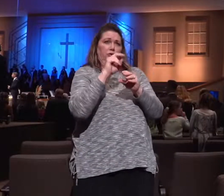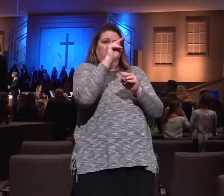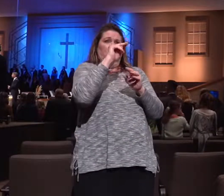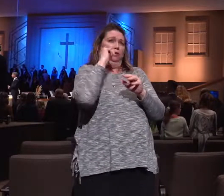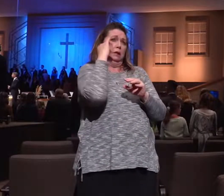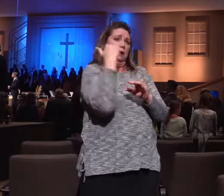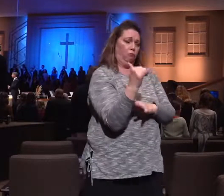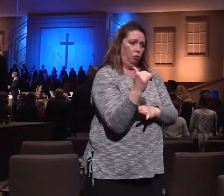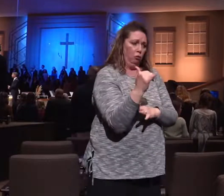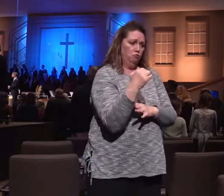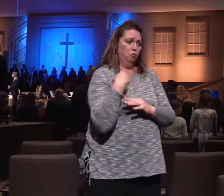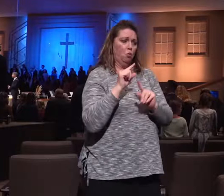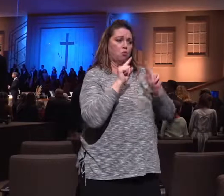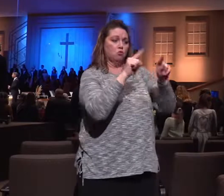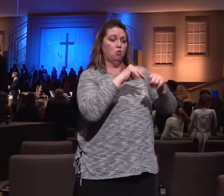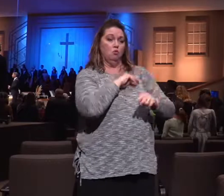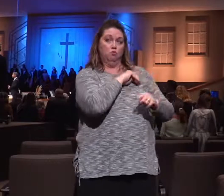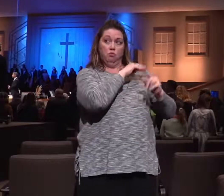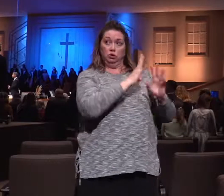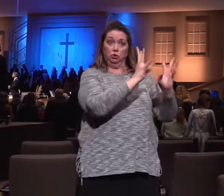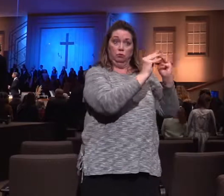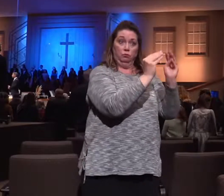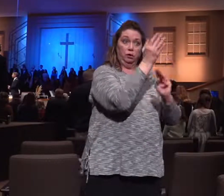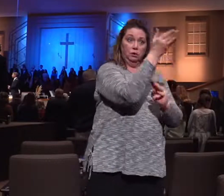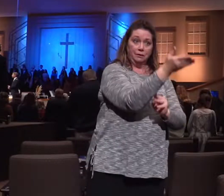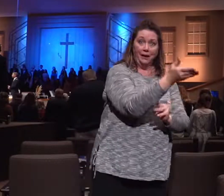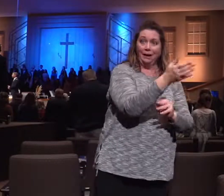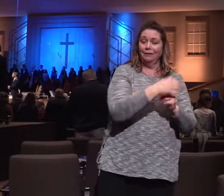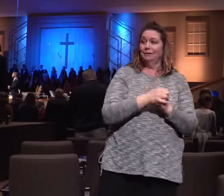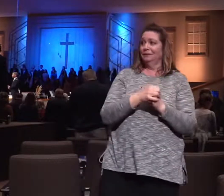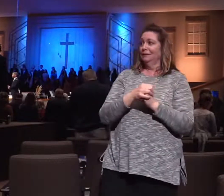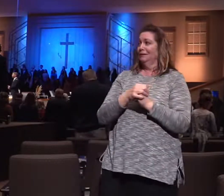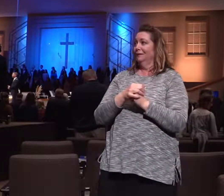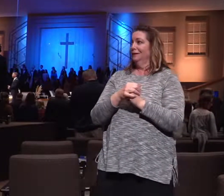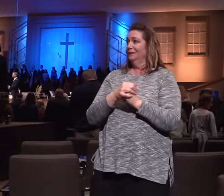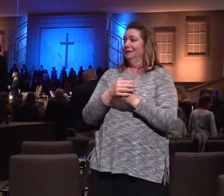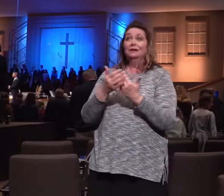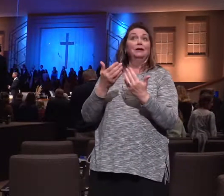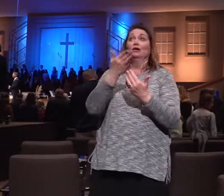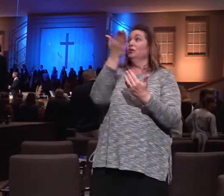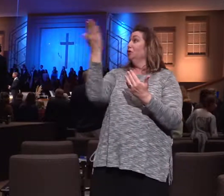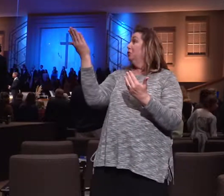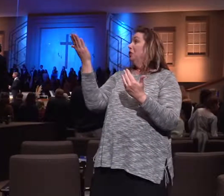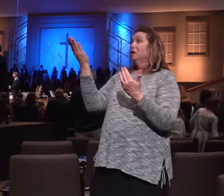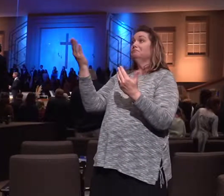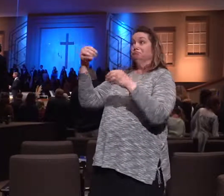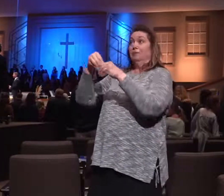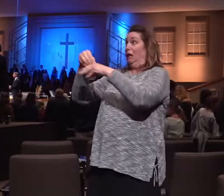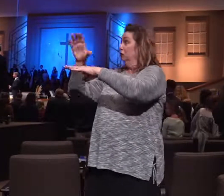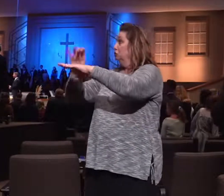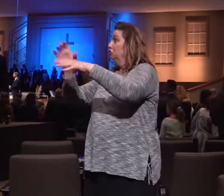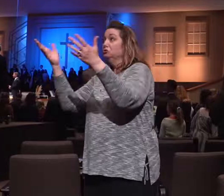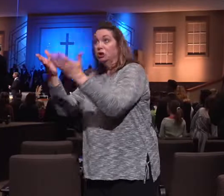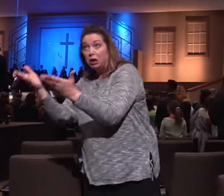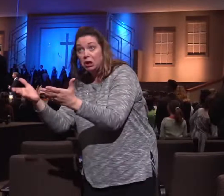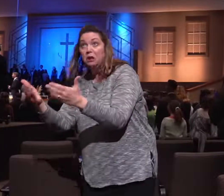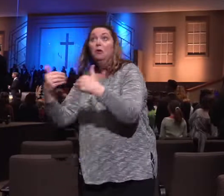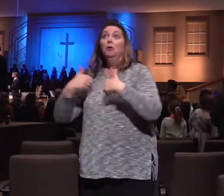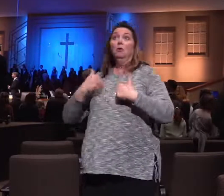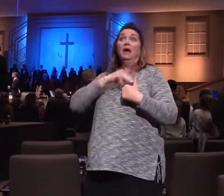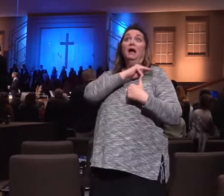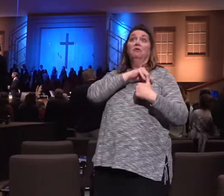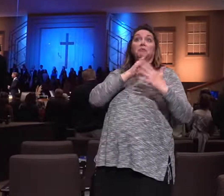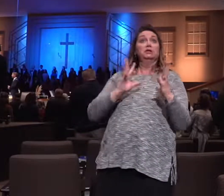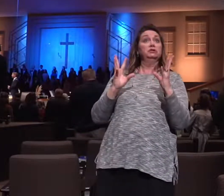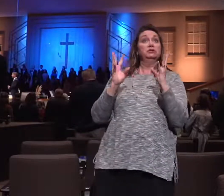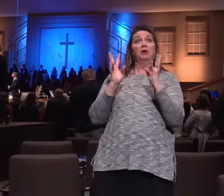by our college. And aren't you all glad, all the students, you're already in a church. You don't have to go find a missions conference. We done found